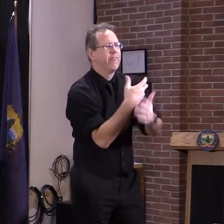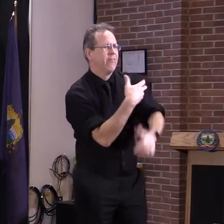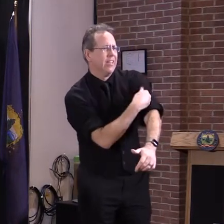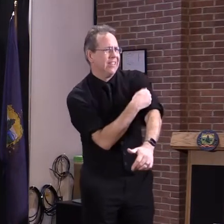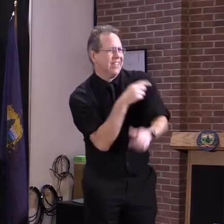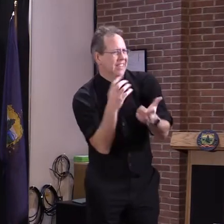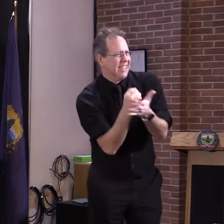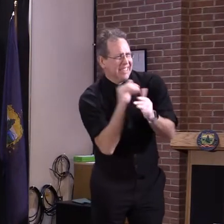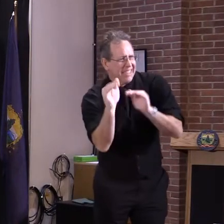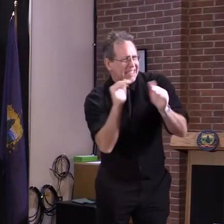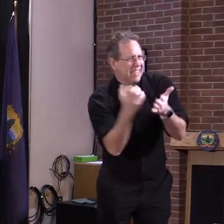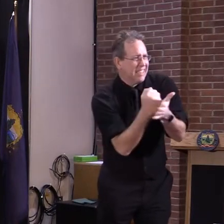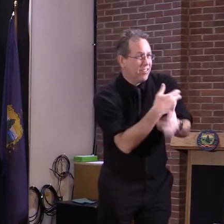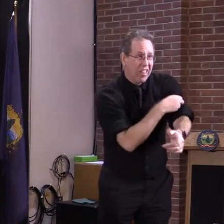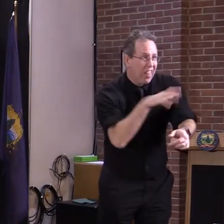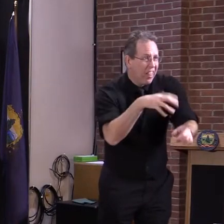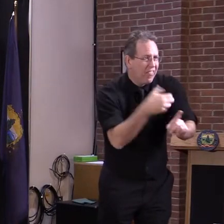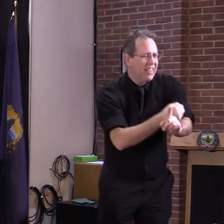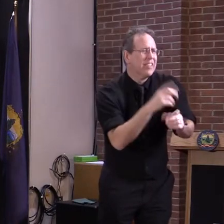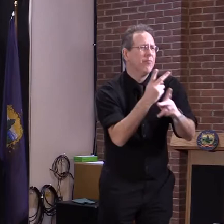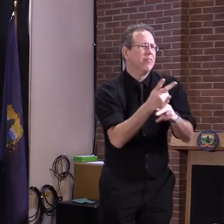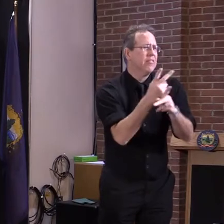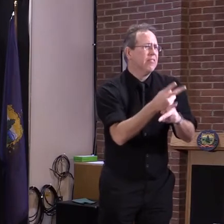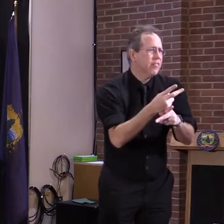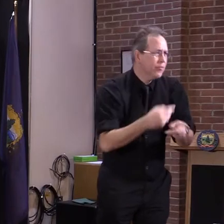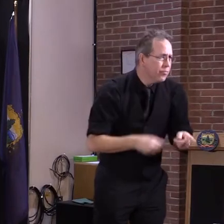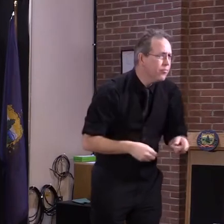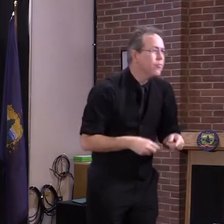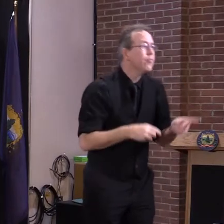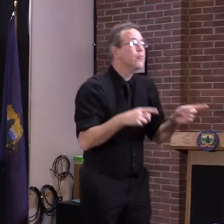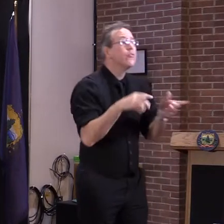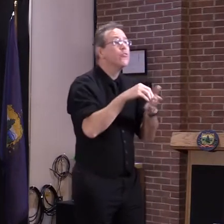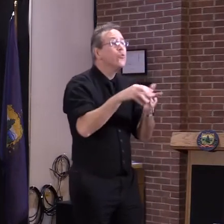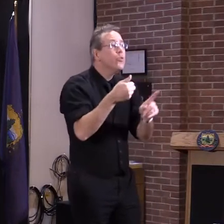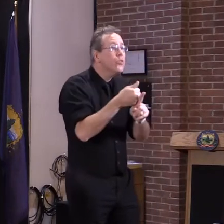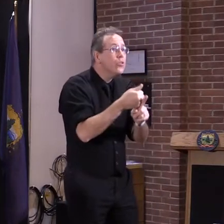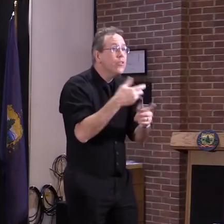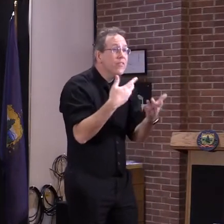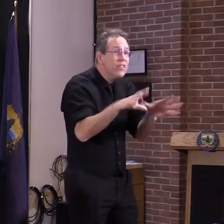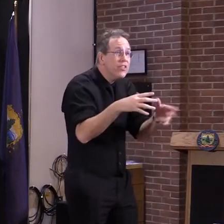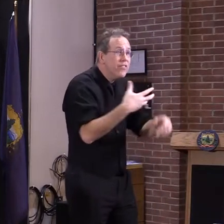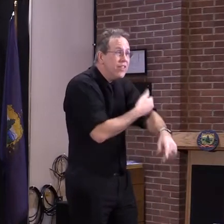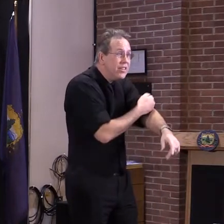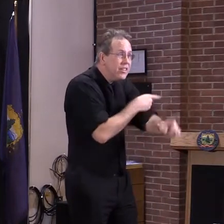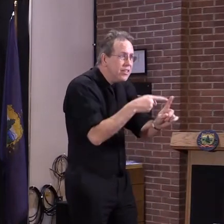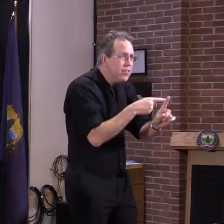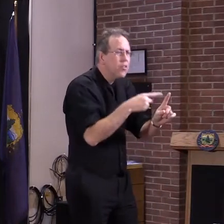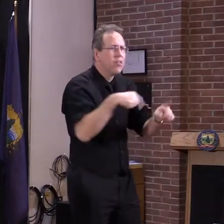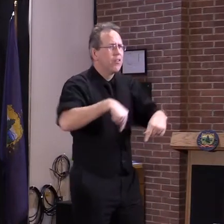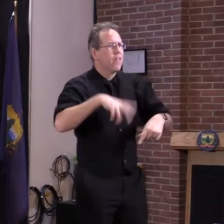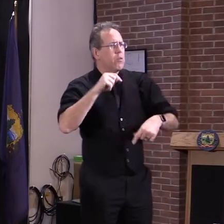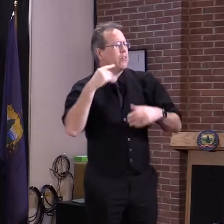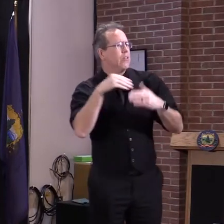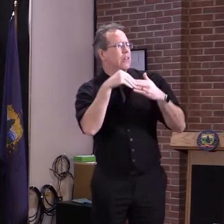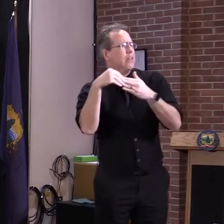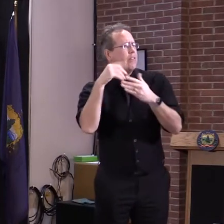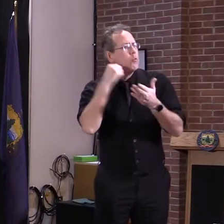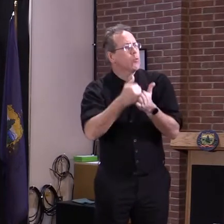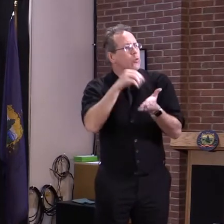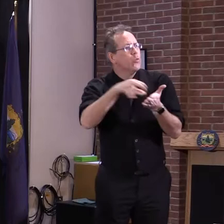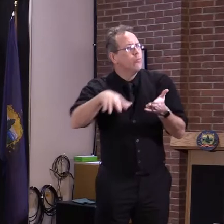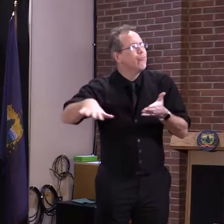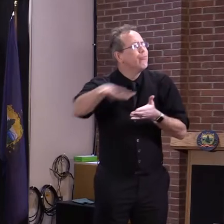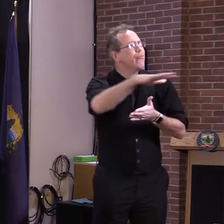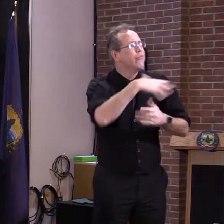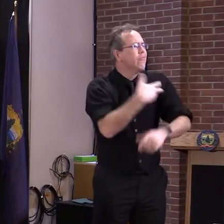about 60% of our 5 through 11 students having at least one dose and 50% now being fully vaccinated. We certainly need